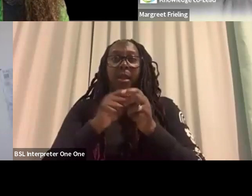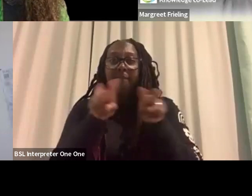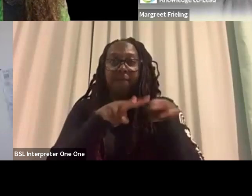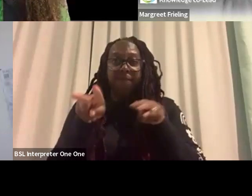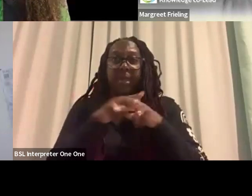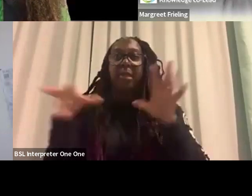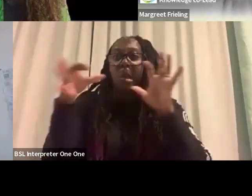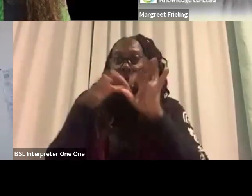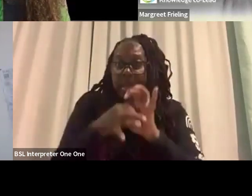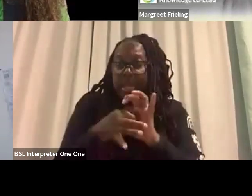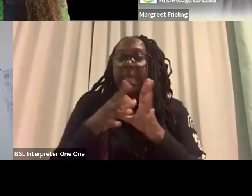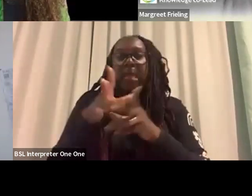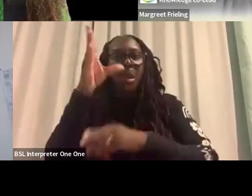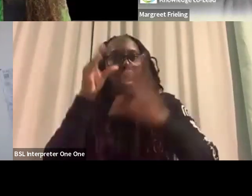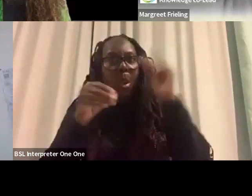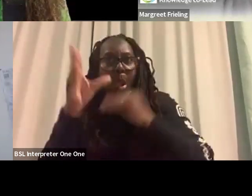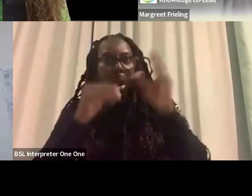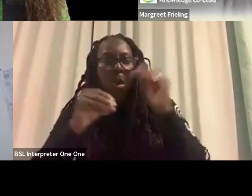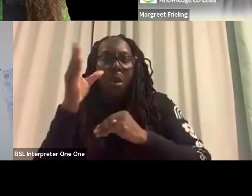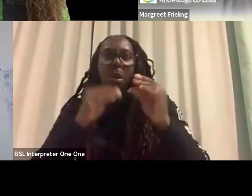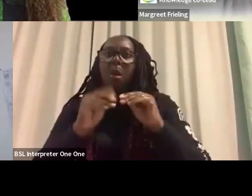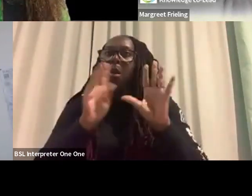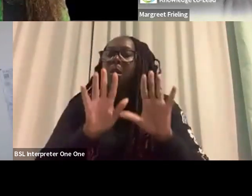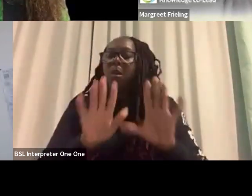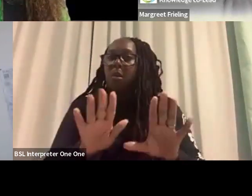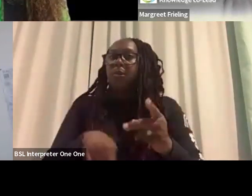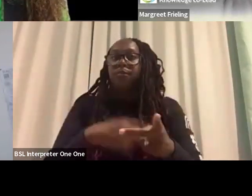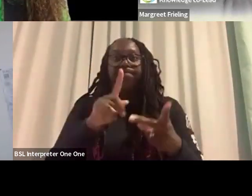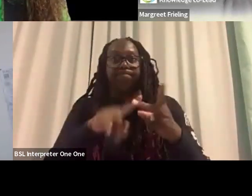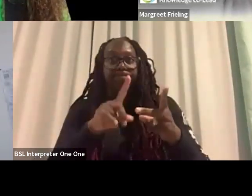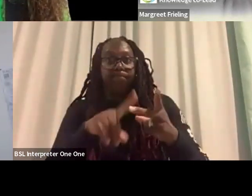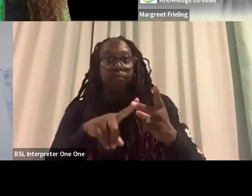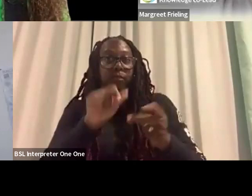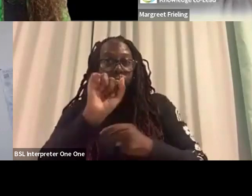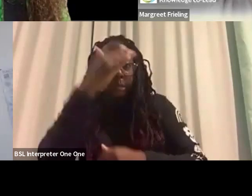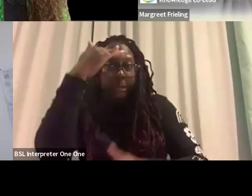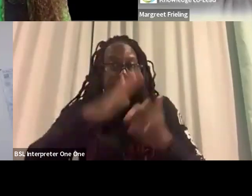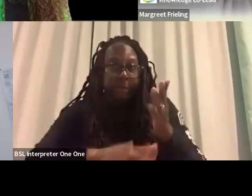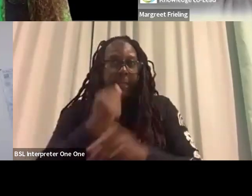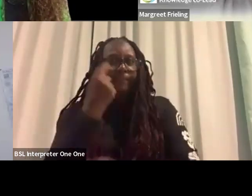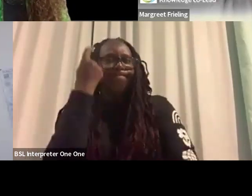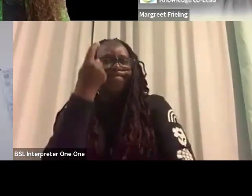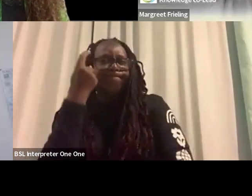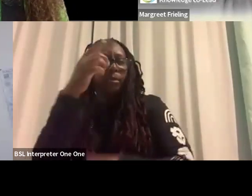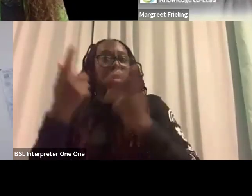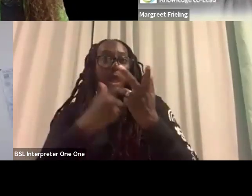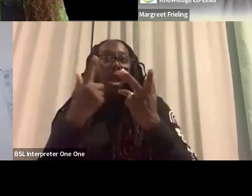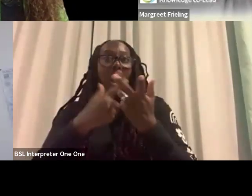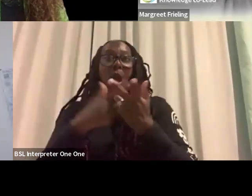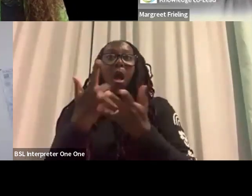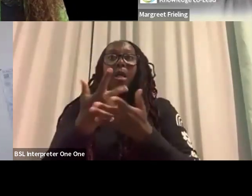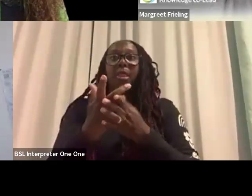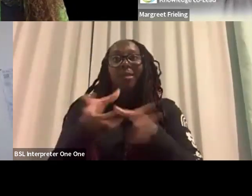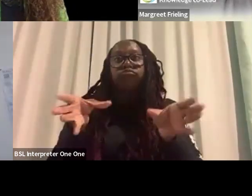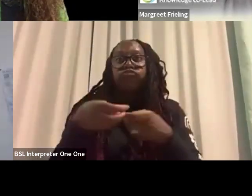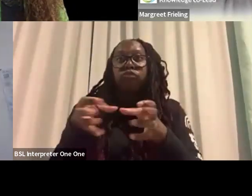can complement what you will learn today during the session. We also invite you to share experiences and reflections with other participants via